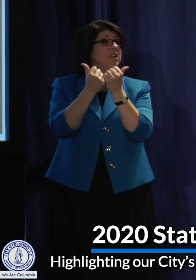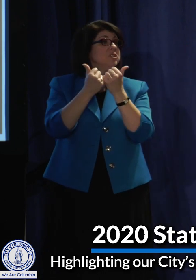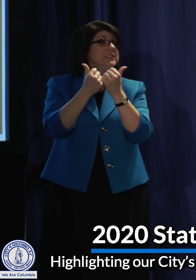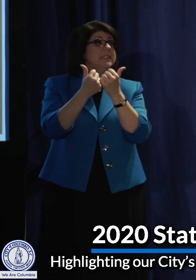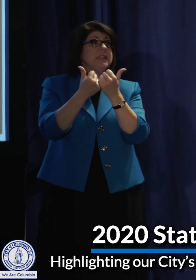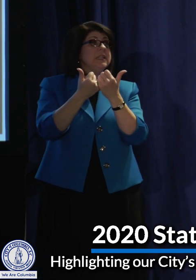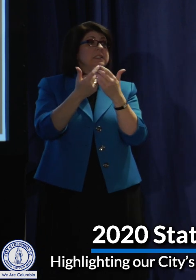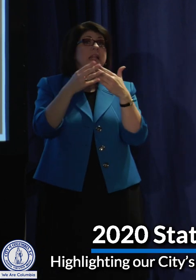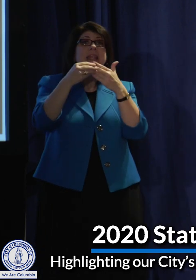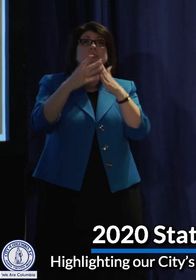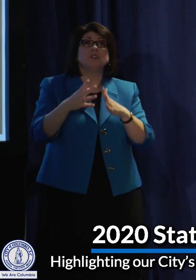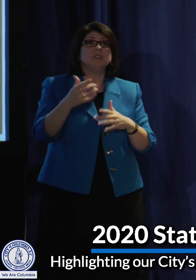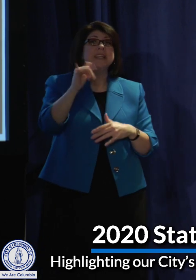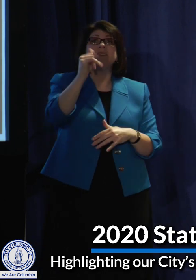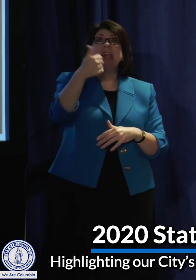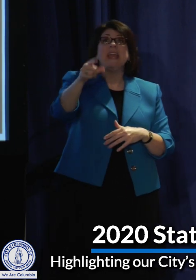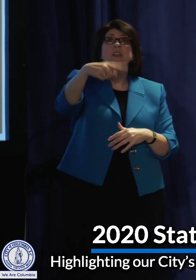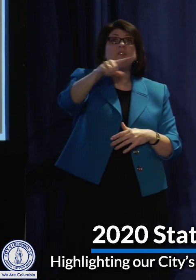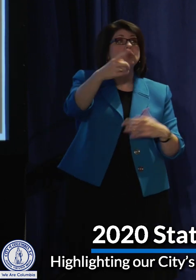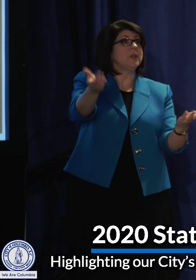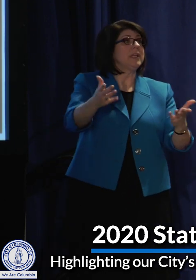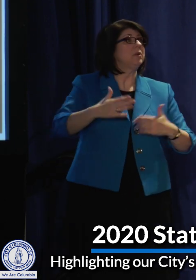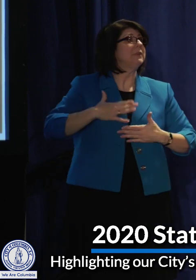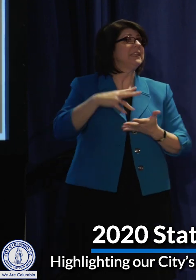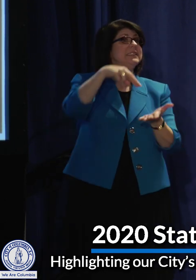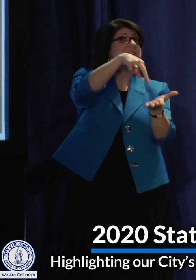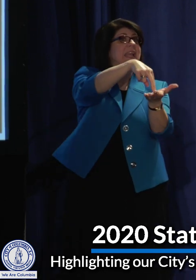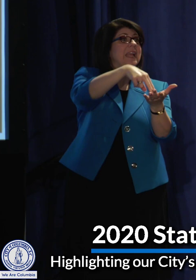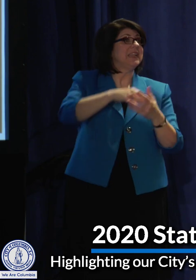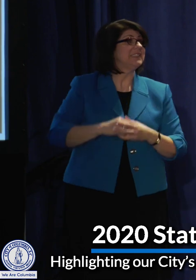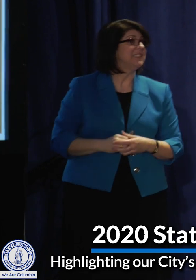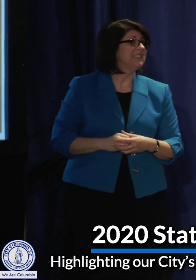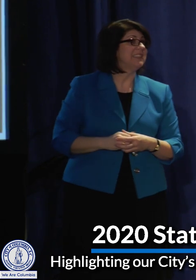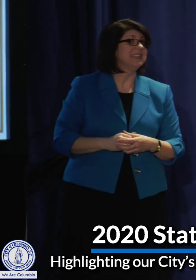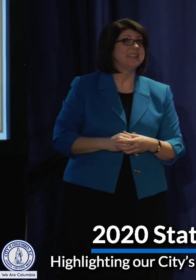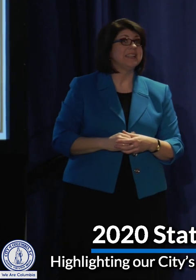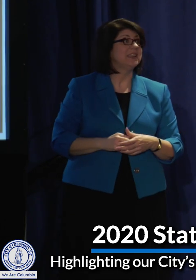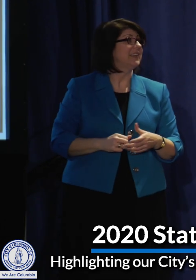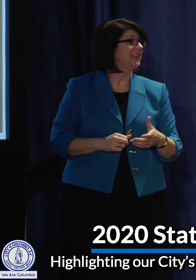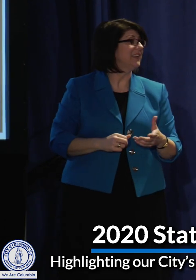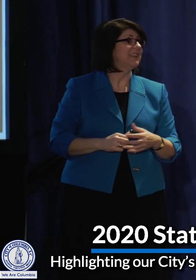If any of you are in attendance tonight, please stand.